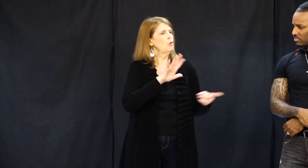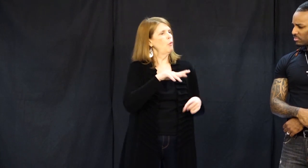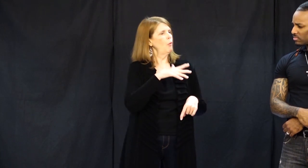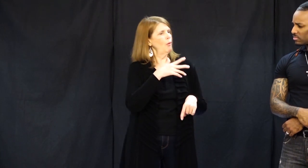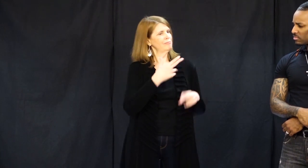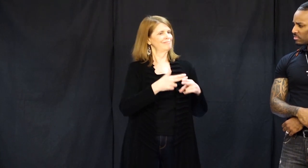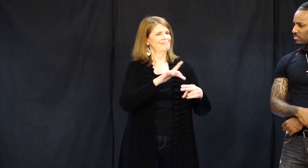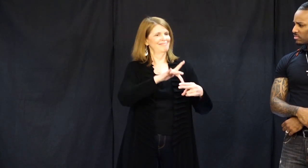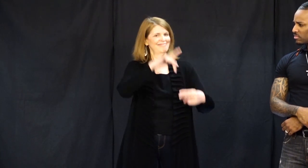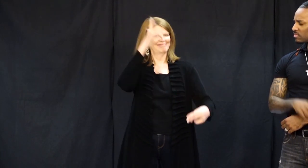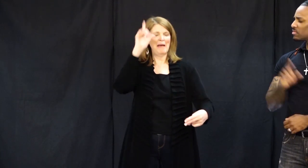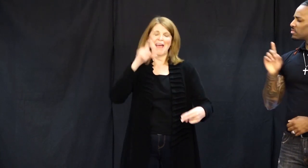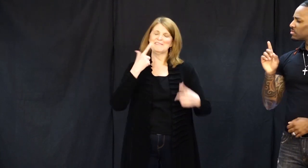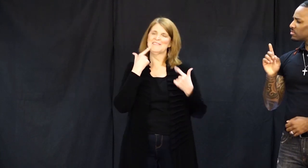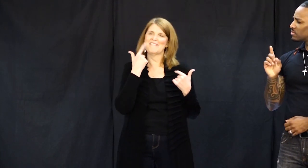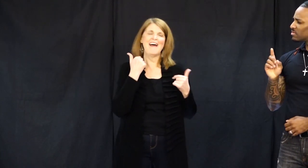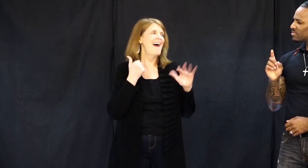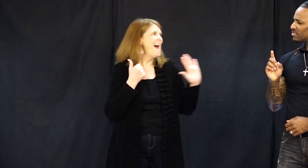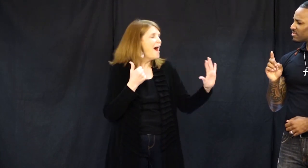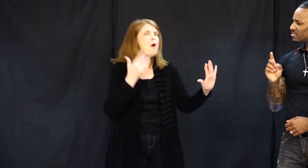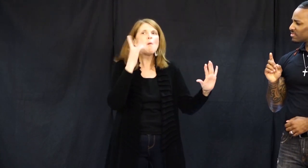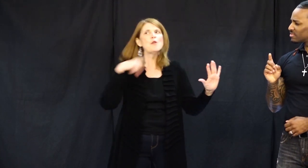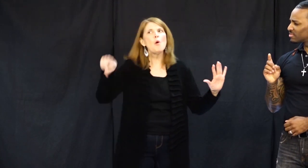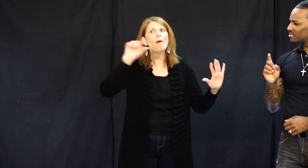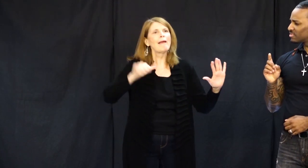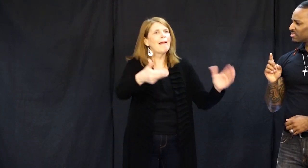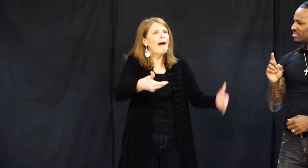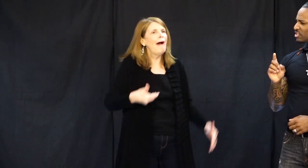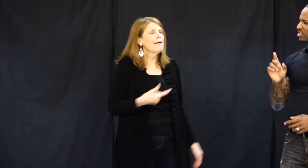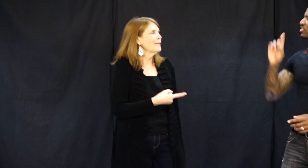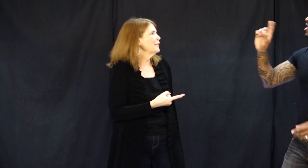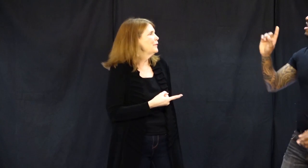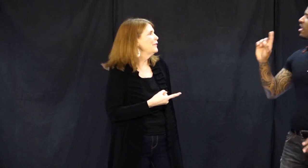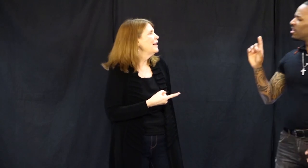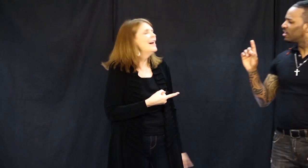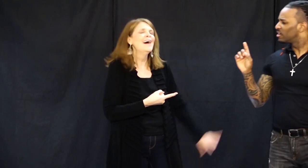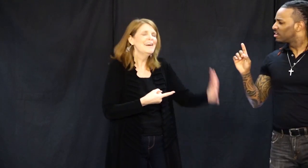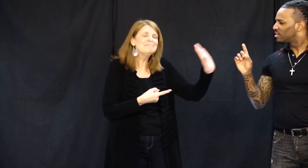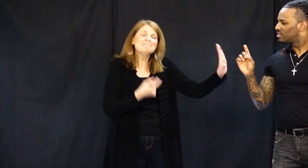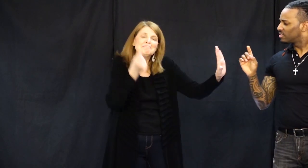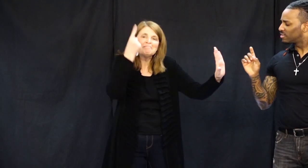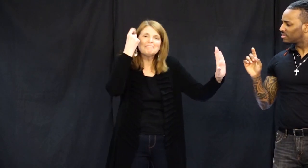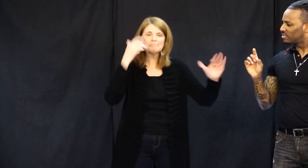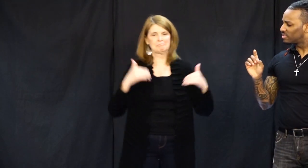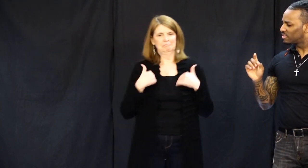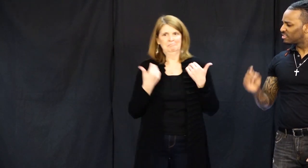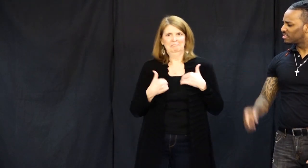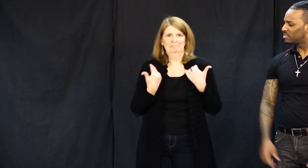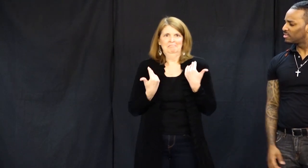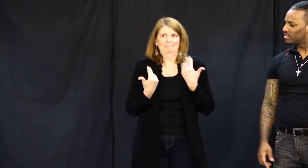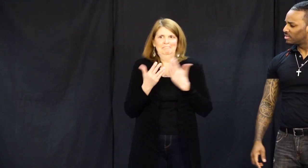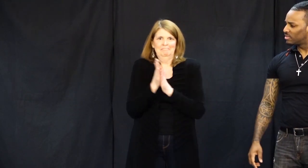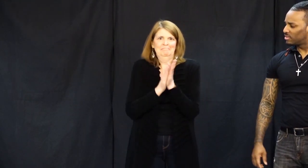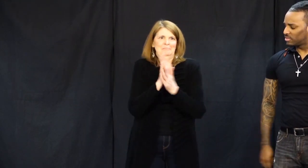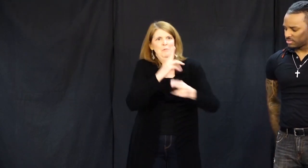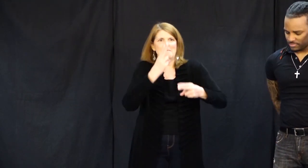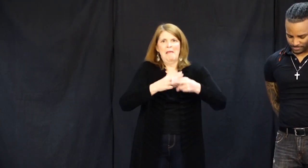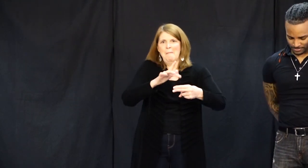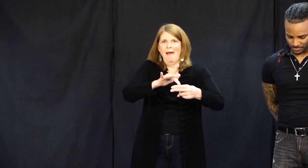I have to laugh. Sir? Hamilton, how come no one can get you on their staff? Sir! Don't get me wrong, you're a young man of great renown. I know you stole